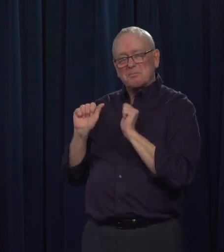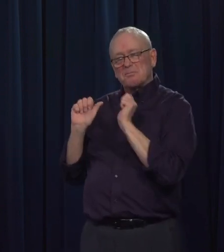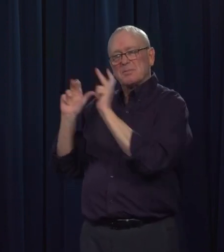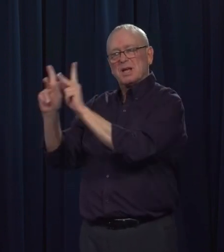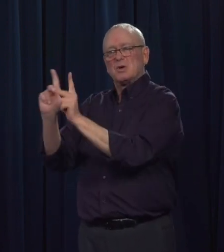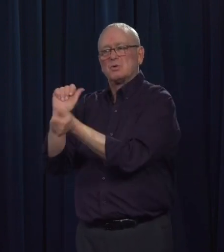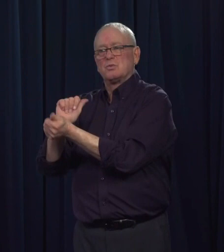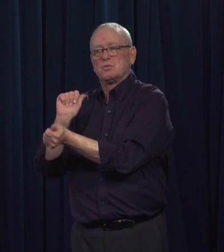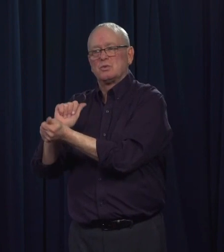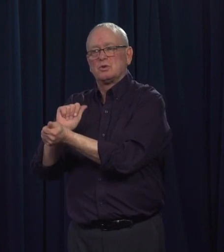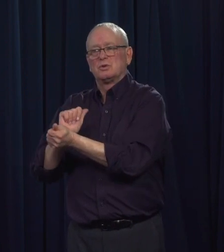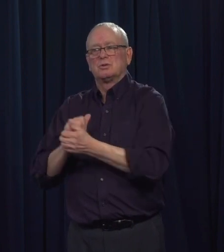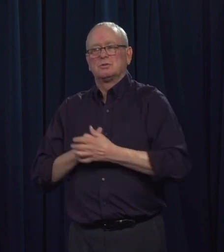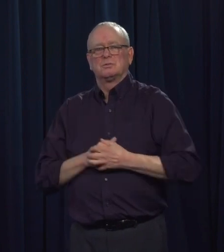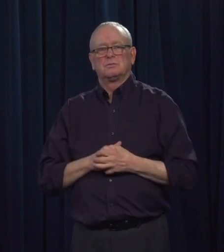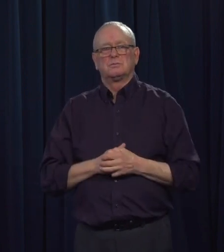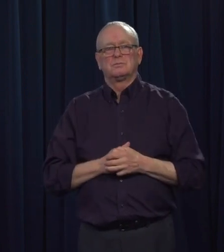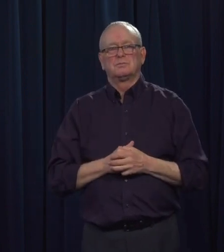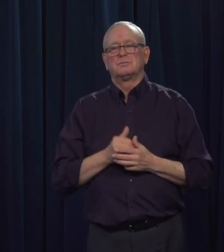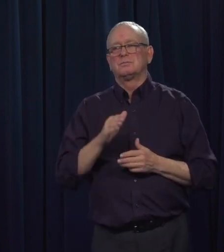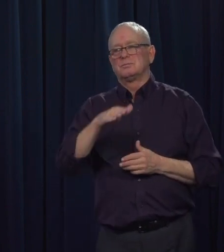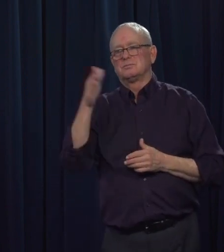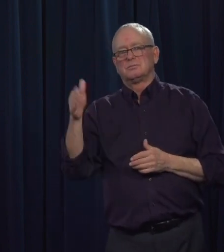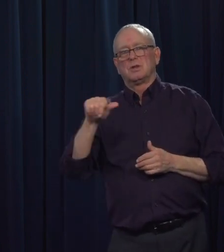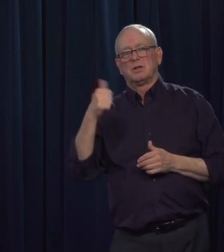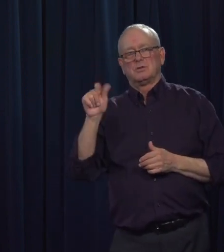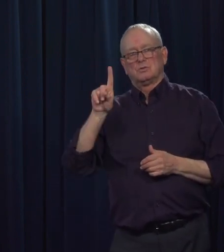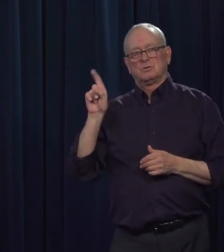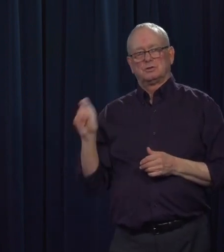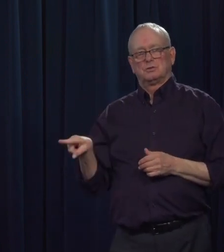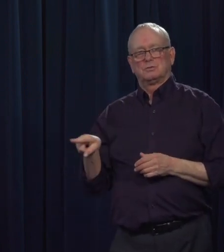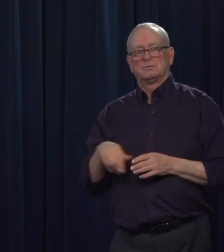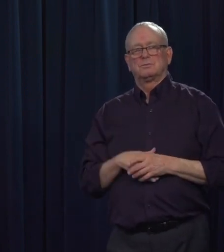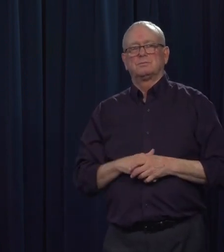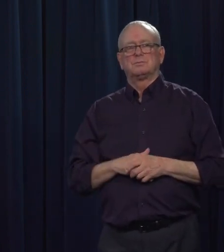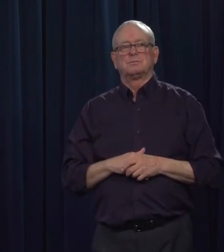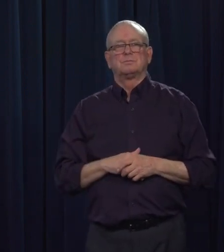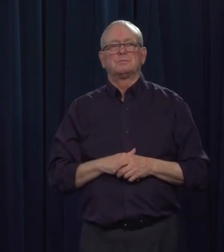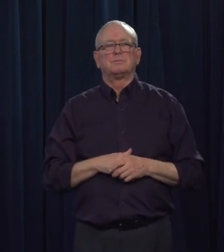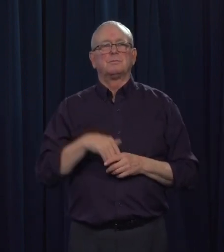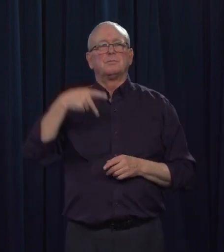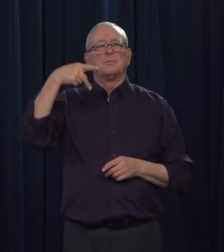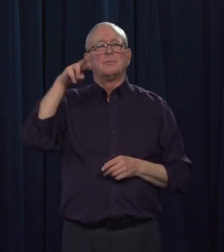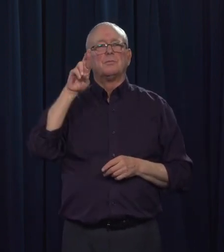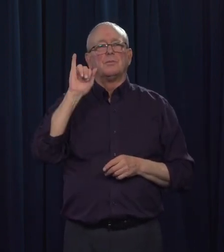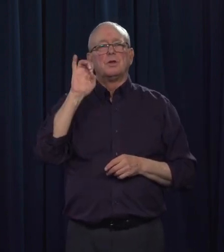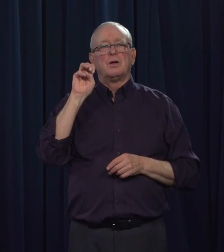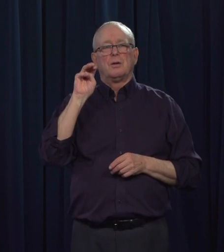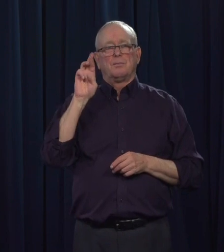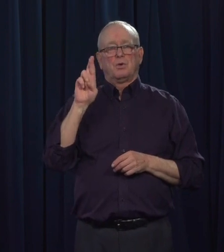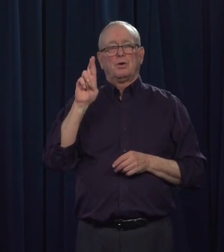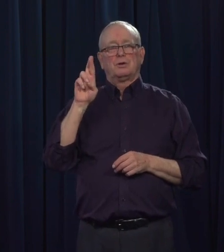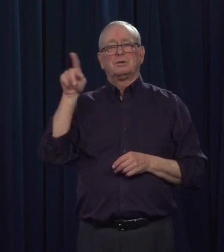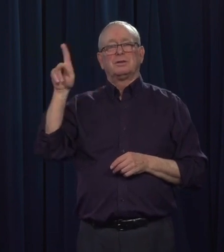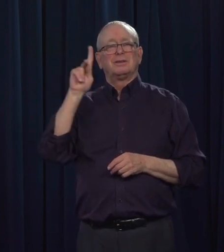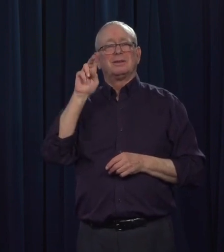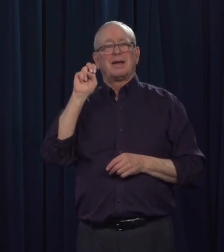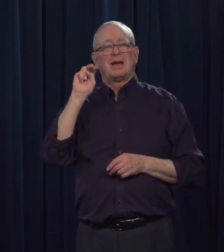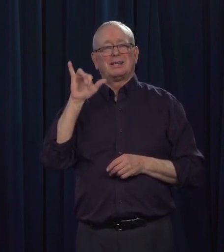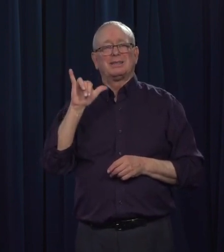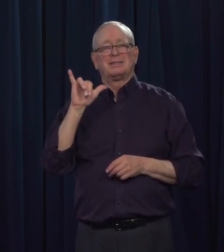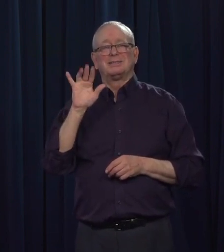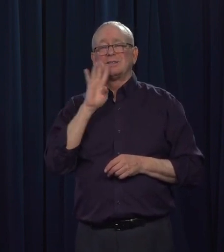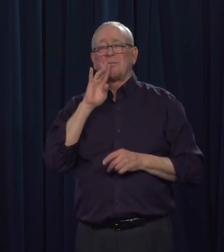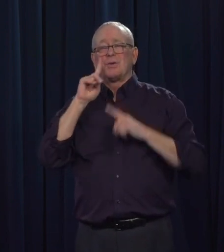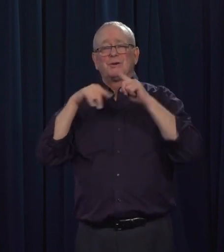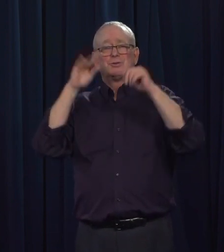is upon us, and he seemed to say that there's concern that some of them may not take it seriously, to see the isolation as more of a guideline.